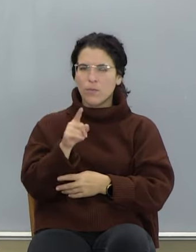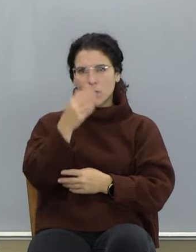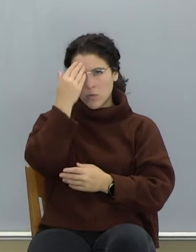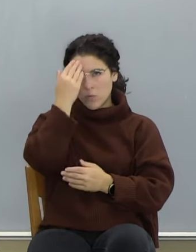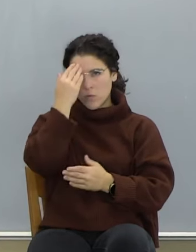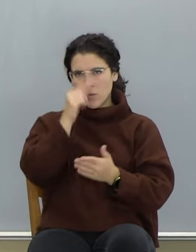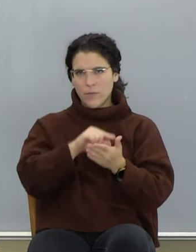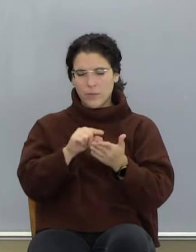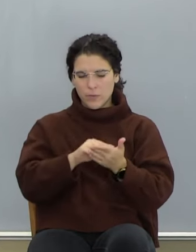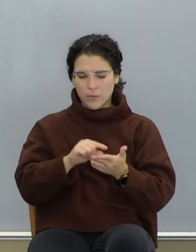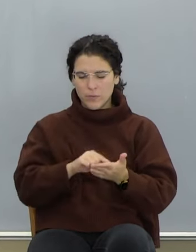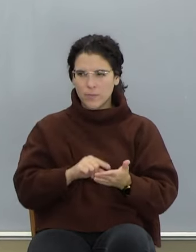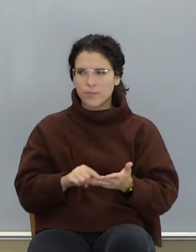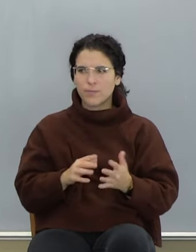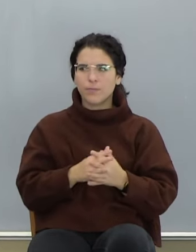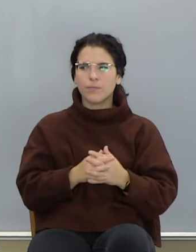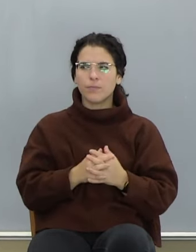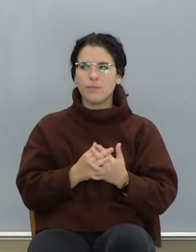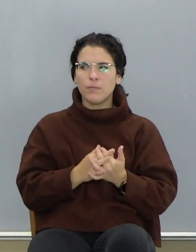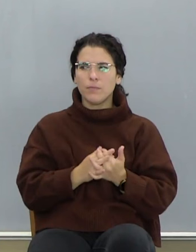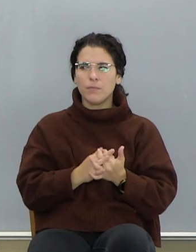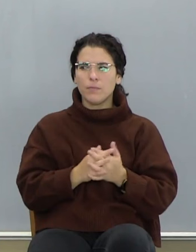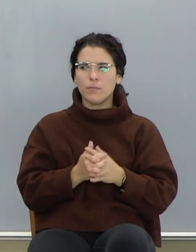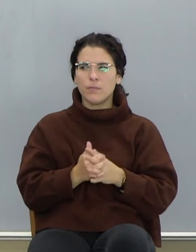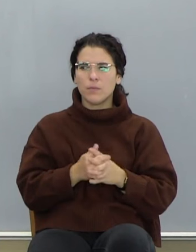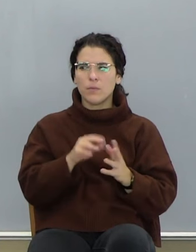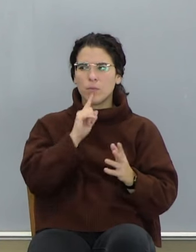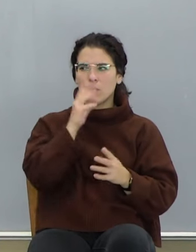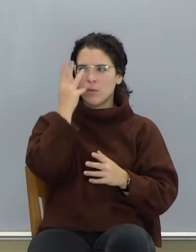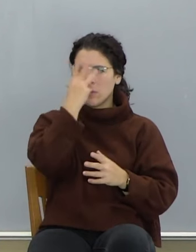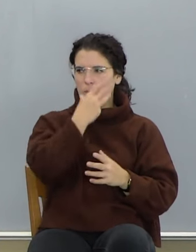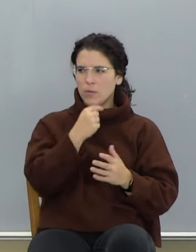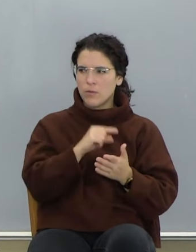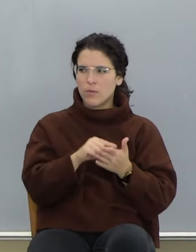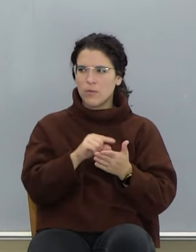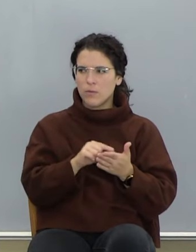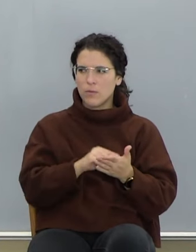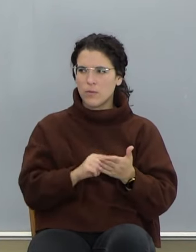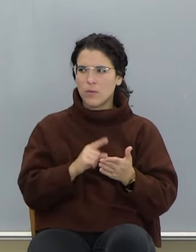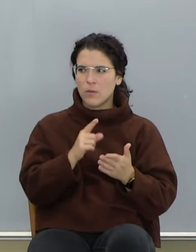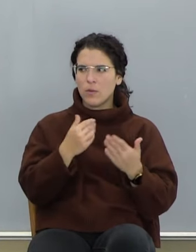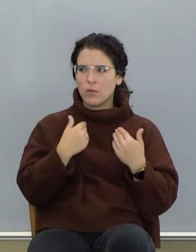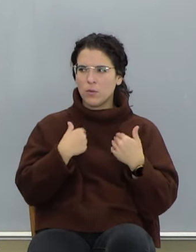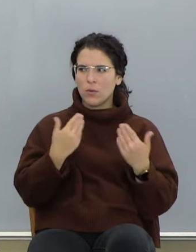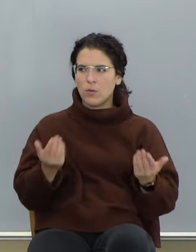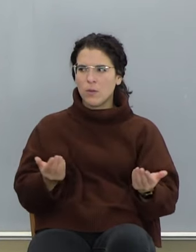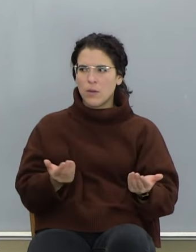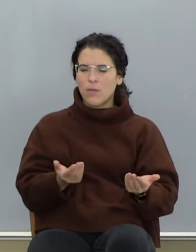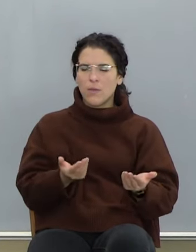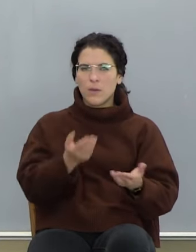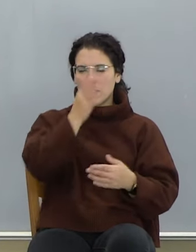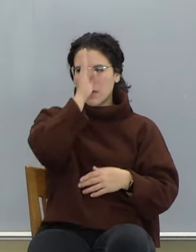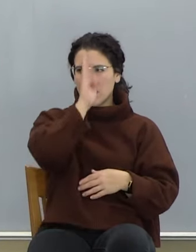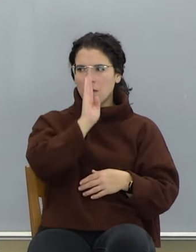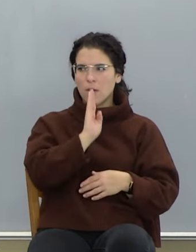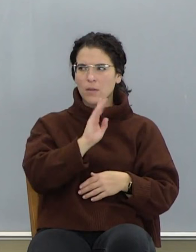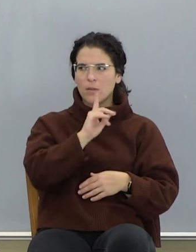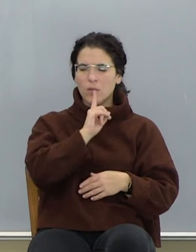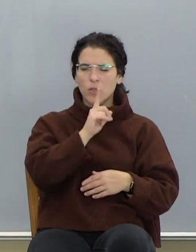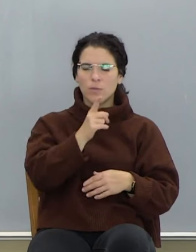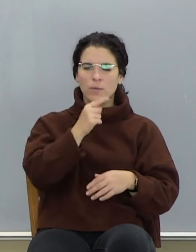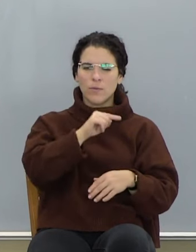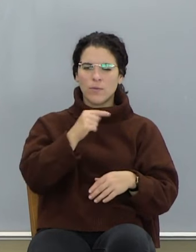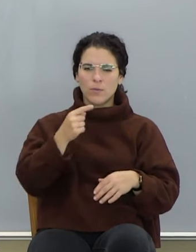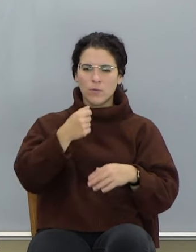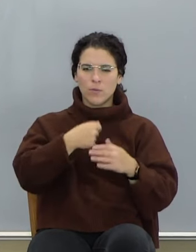verses. Matthew chapter 9. This is a beautiful verse. Here you have God's legitimate